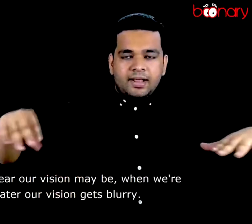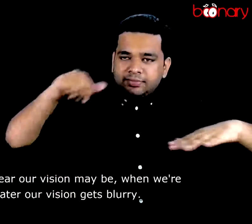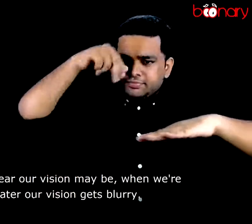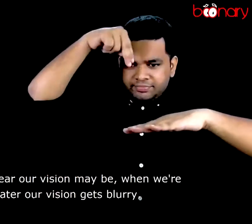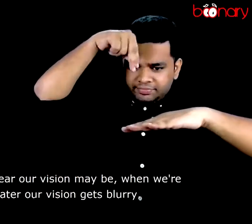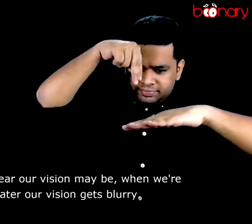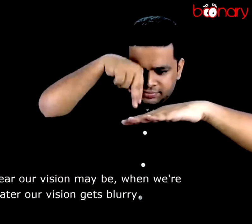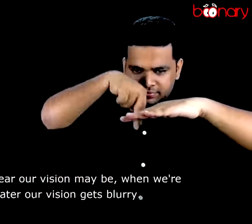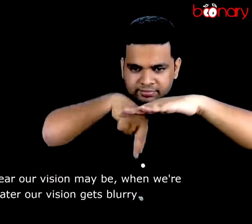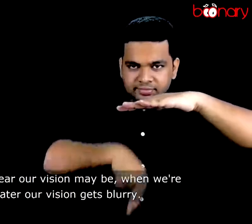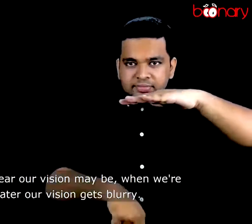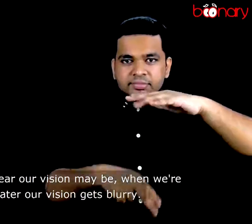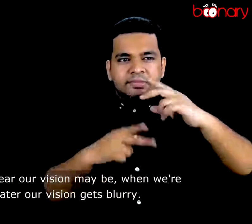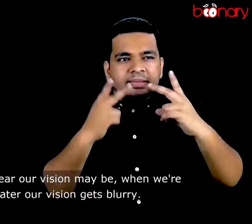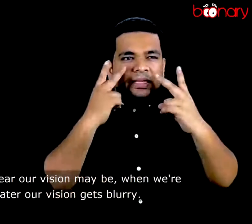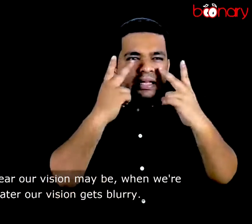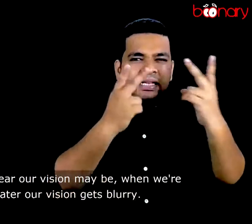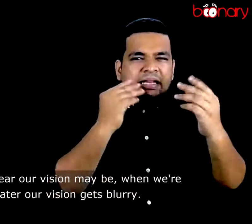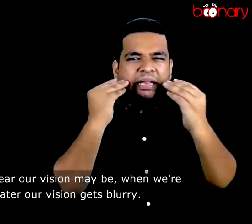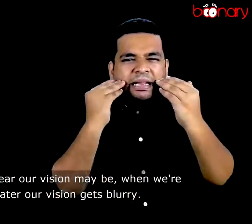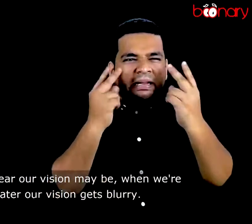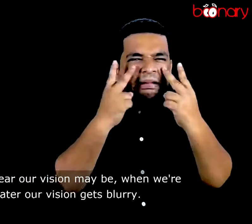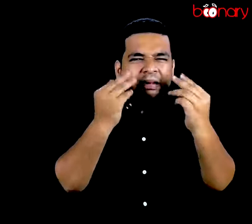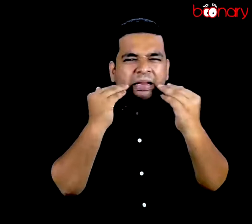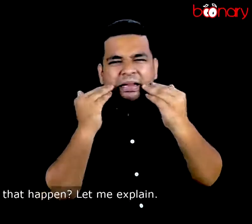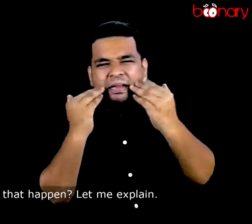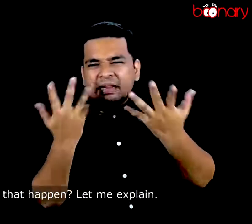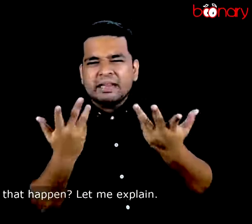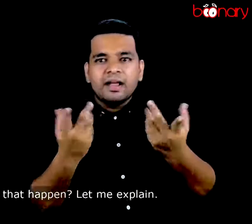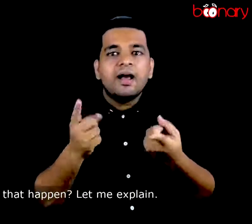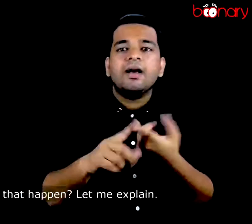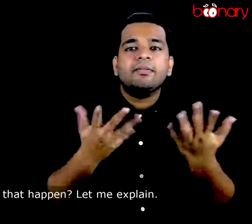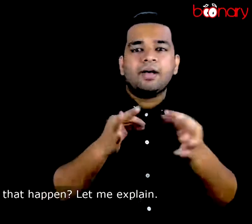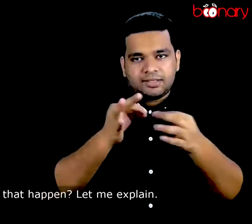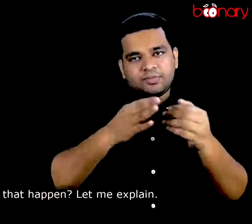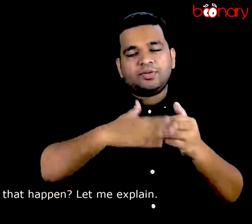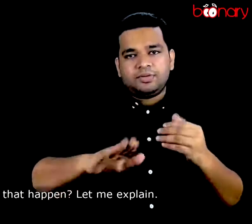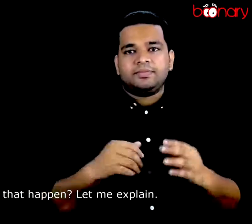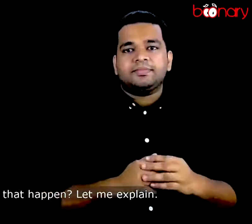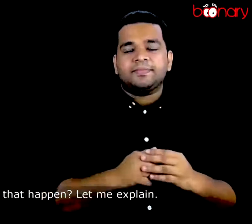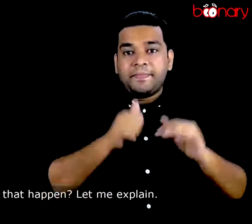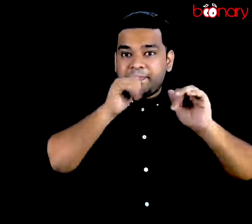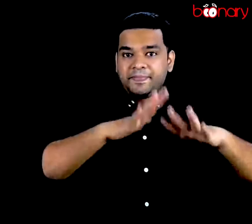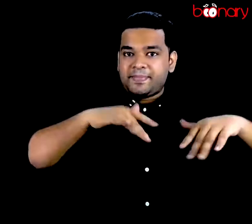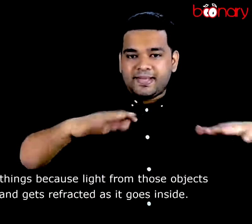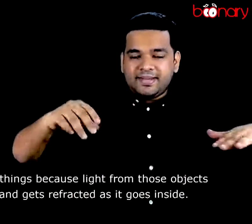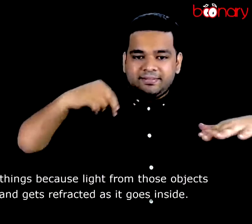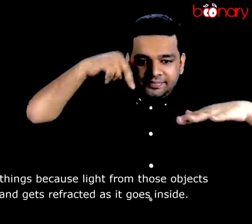when we are underwater, our vision gets blurry. Why does that happen? Let me explain. We are able to